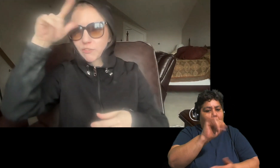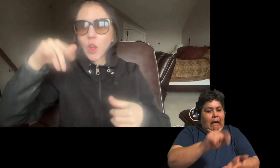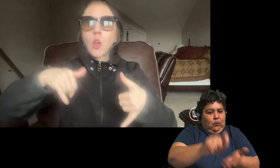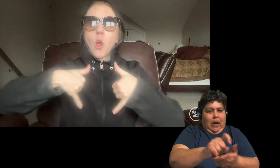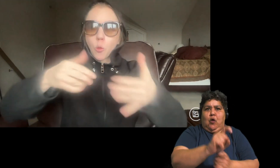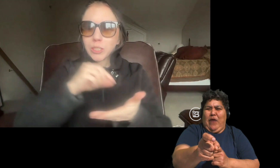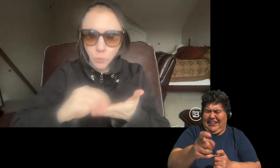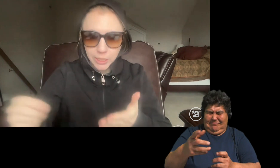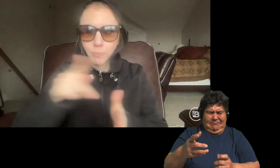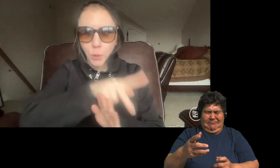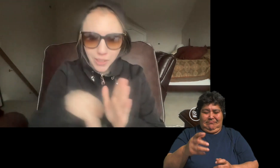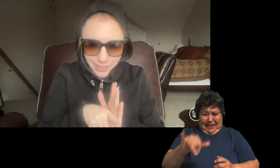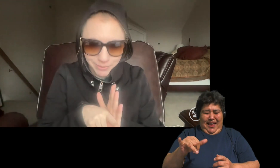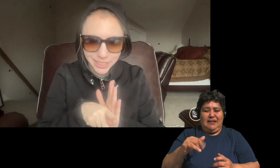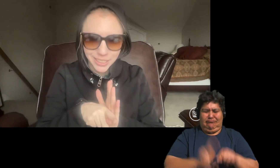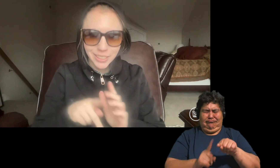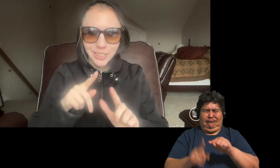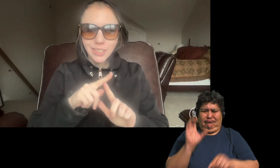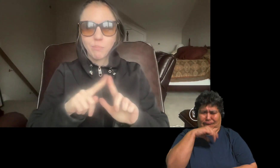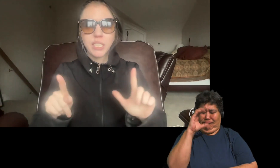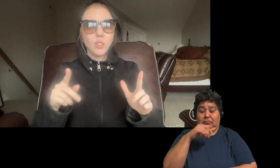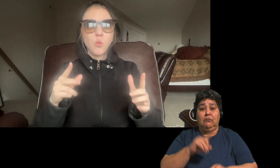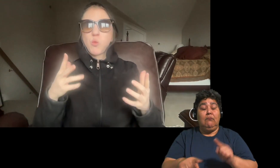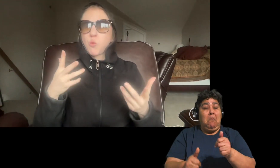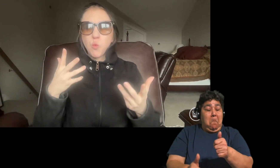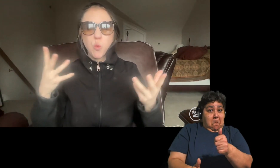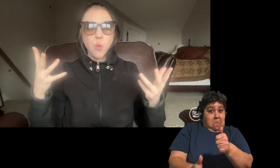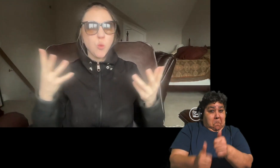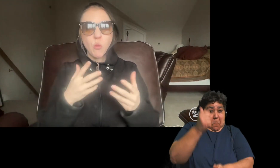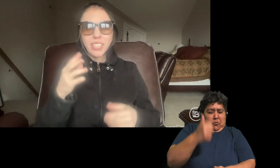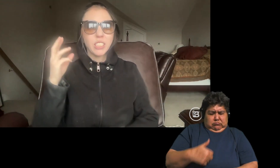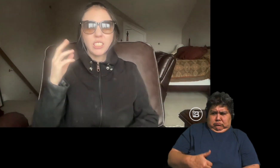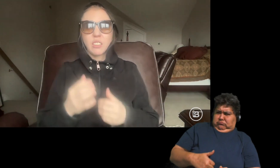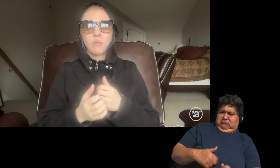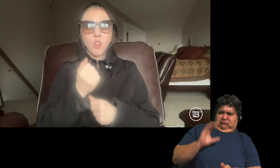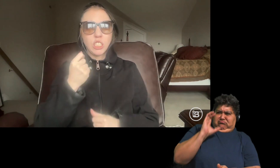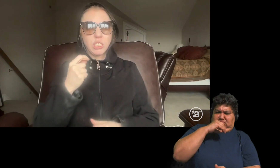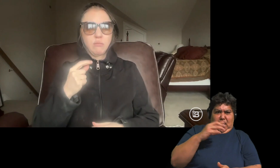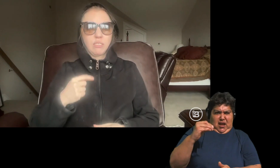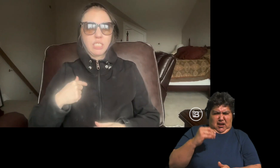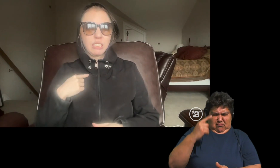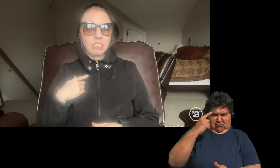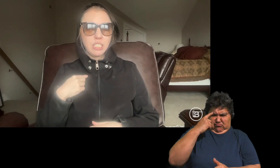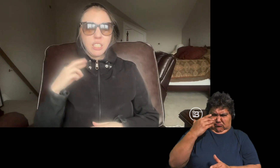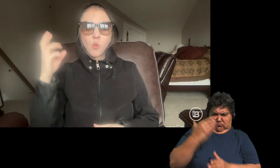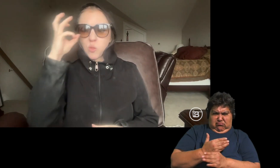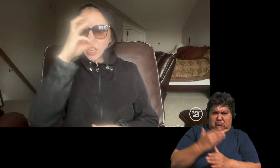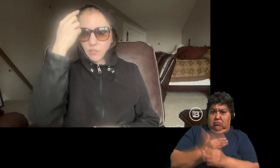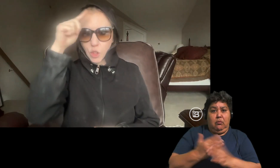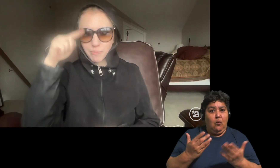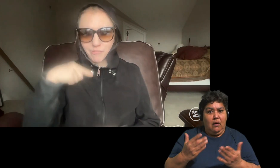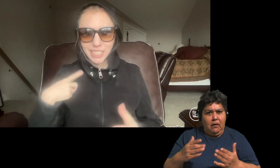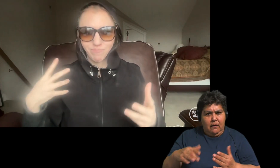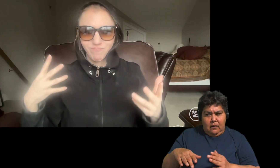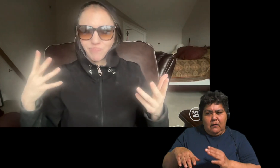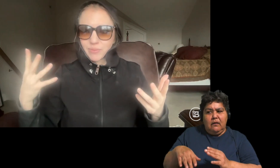Wuhan, China, or like grants for grant writing, grants for grants. But what was the most